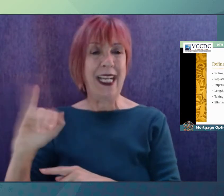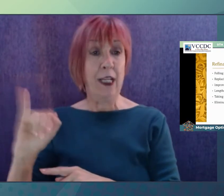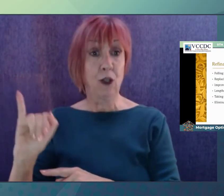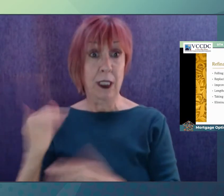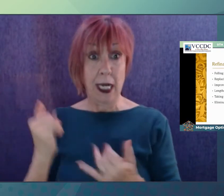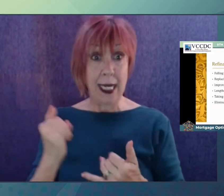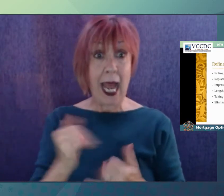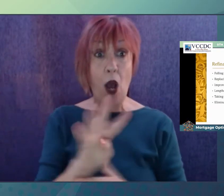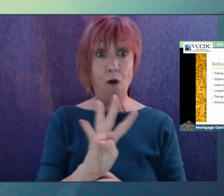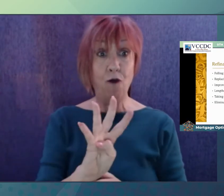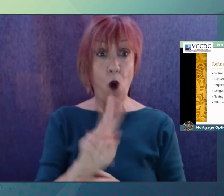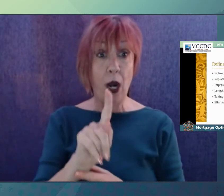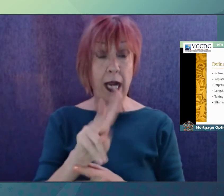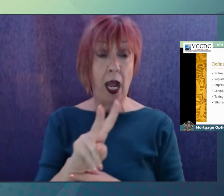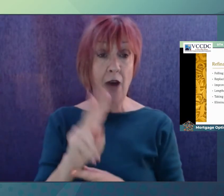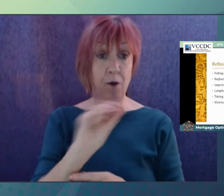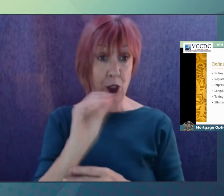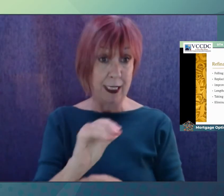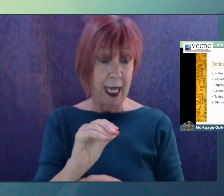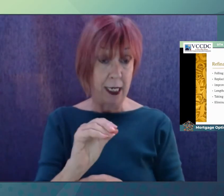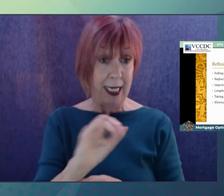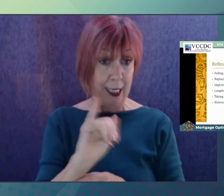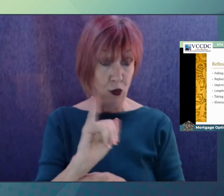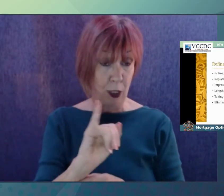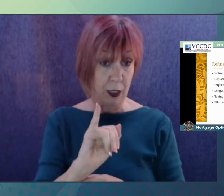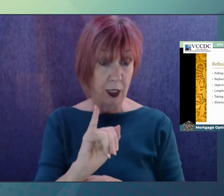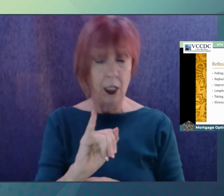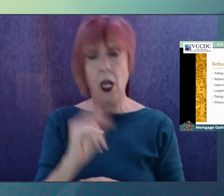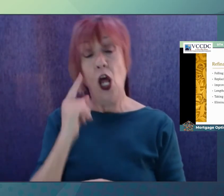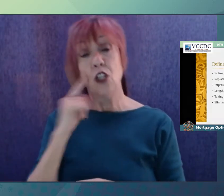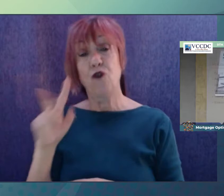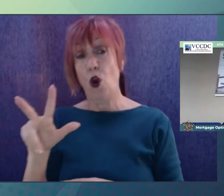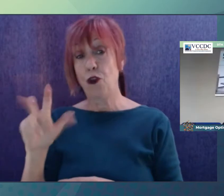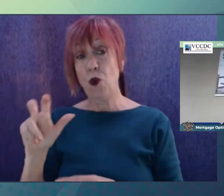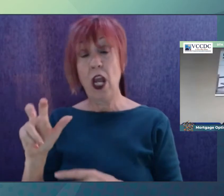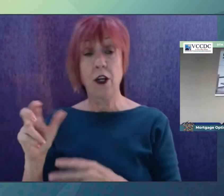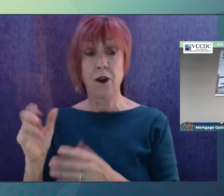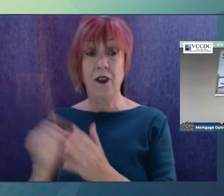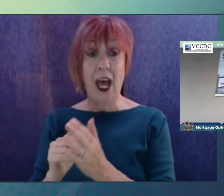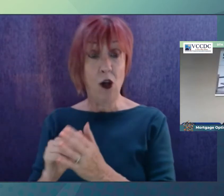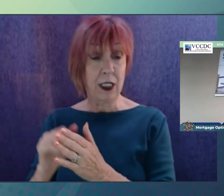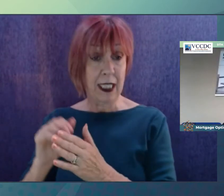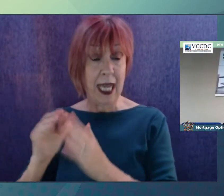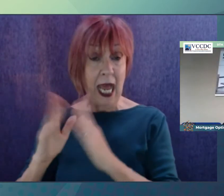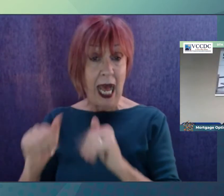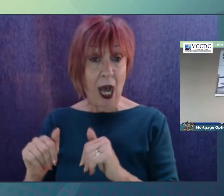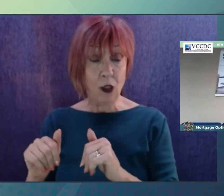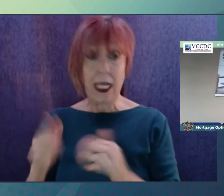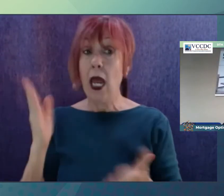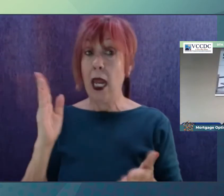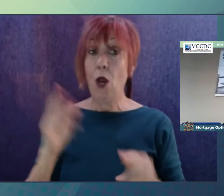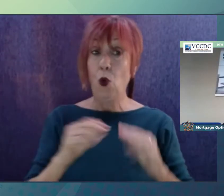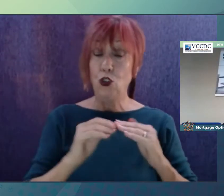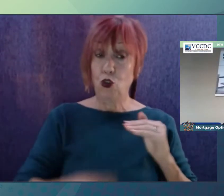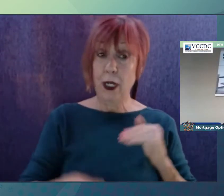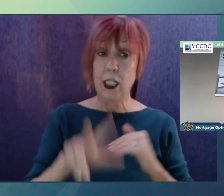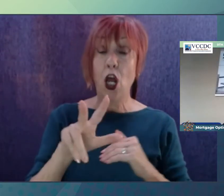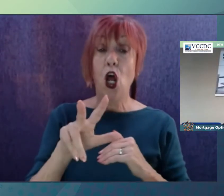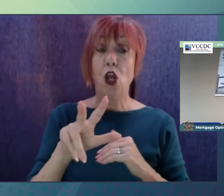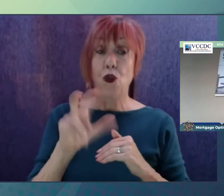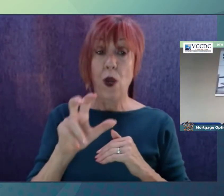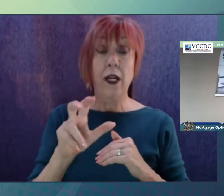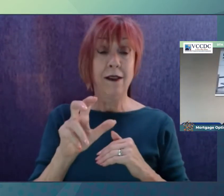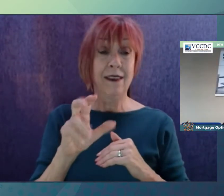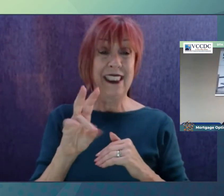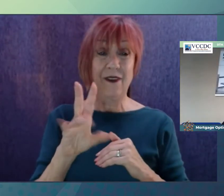to 4.5%. On a $300,000 loan, that rate drop alone would lead to a $279 reductions in your